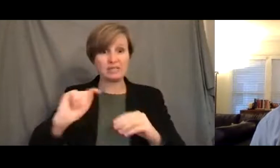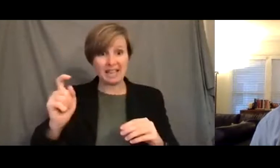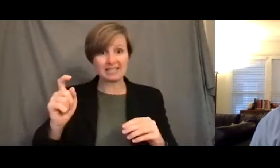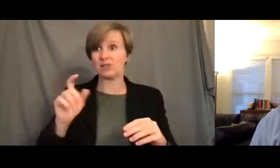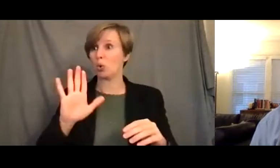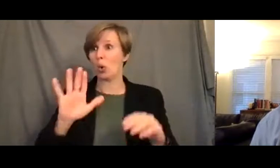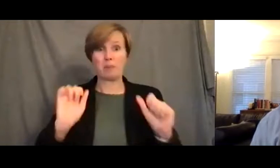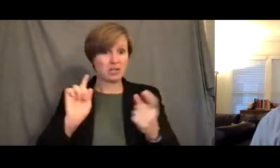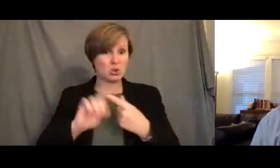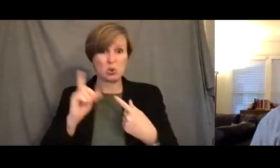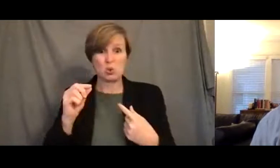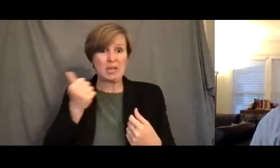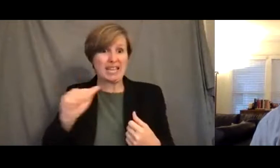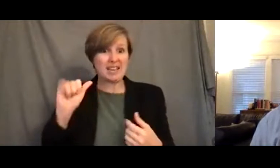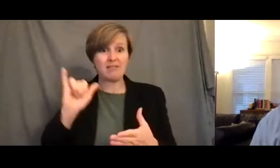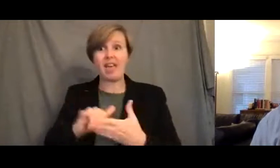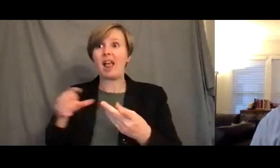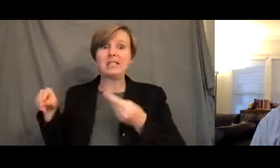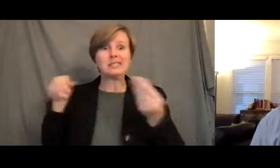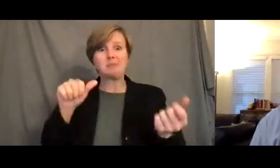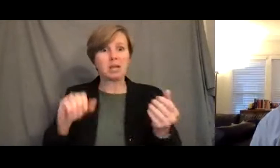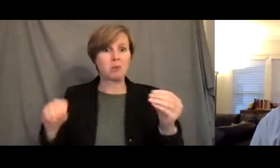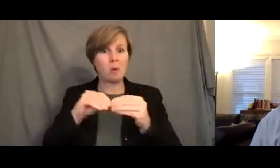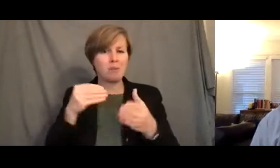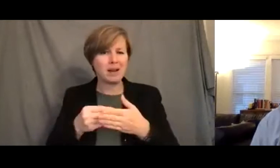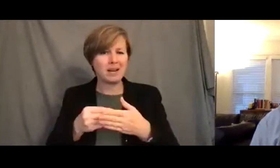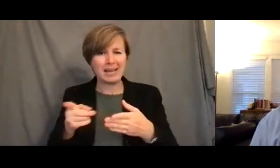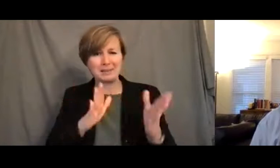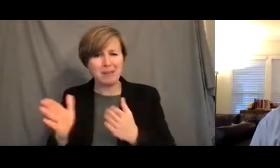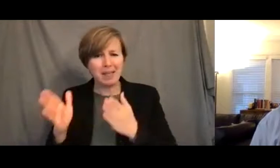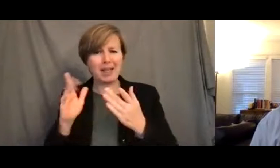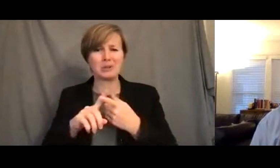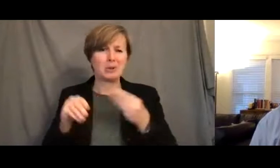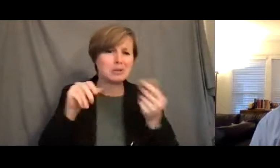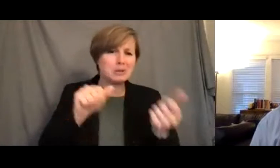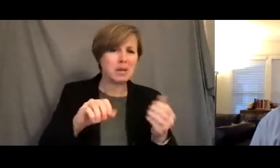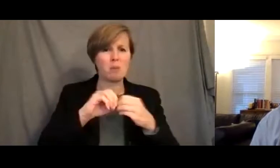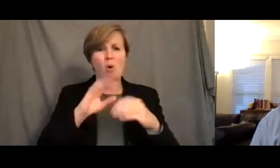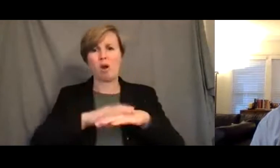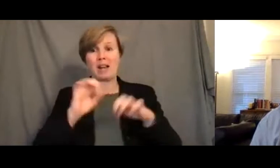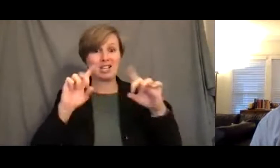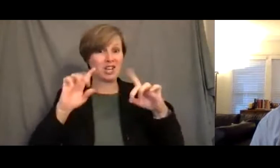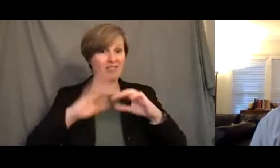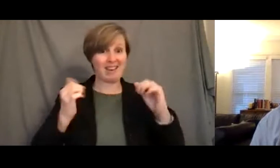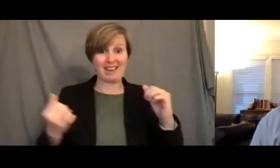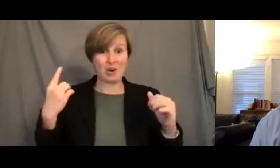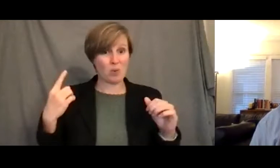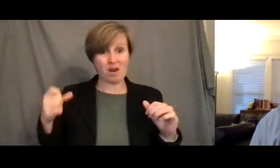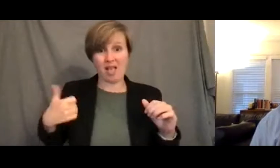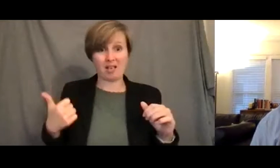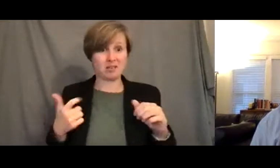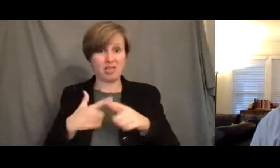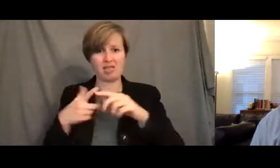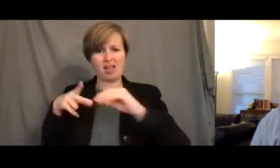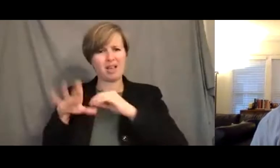any of these things and spend more money. He's planning to spend more money, spend more on education than anyone else, and cut your taxes at